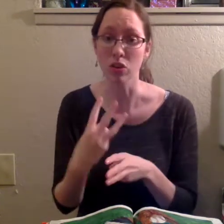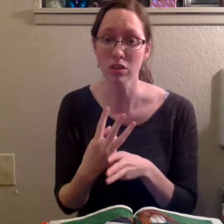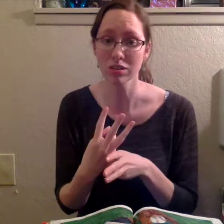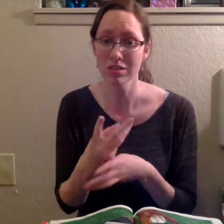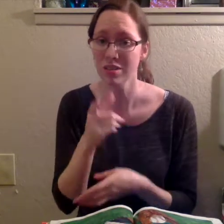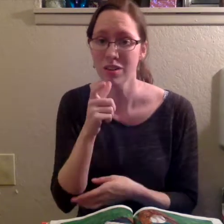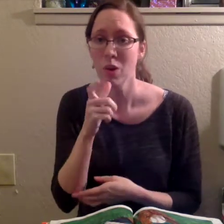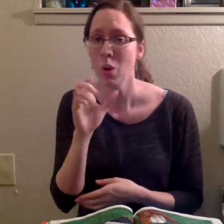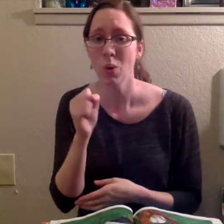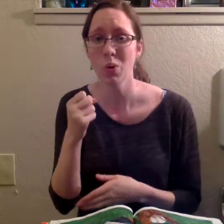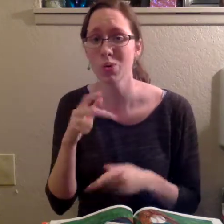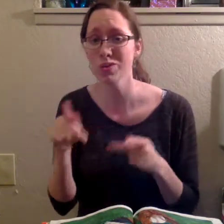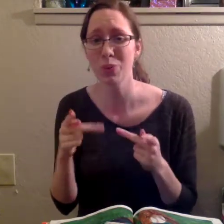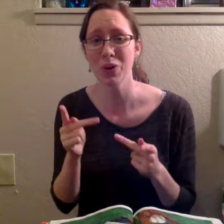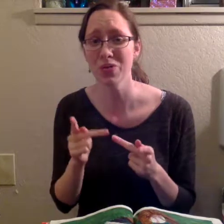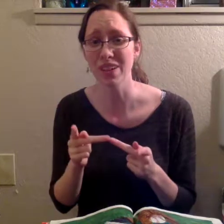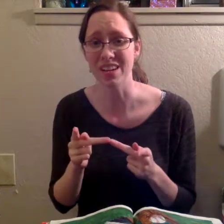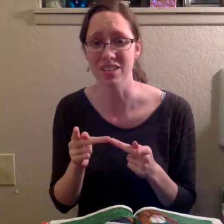world. Who's perfect?